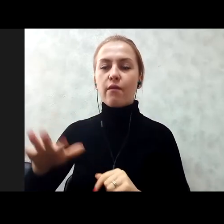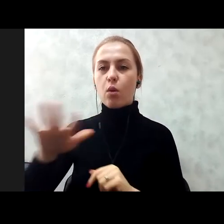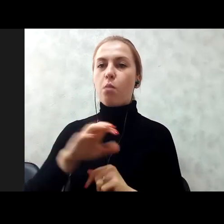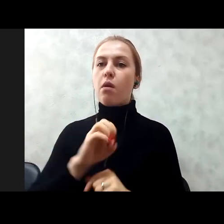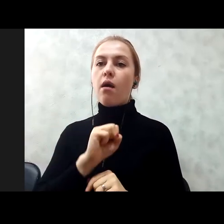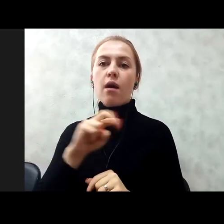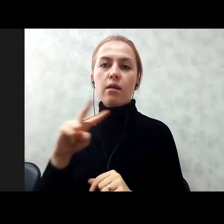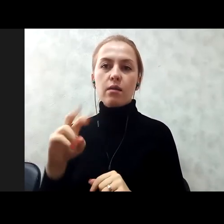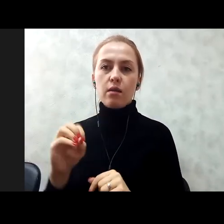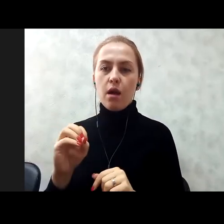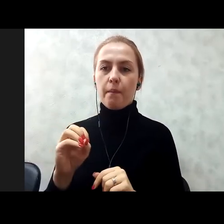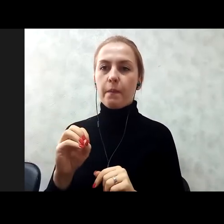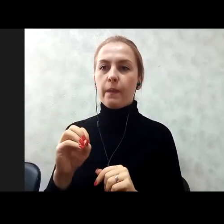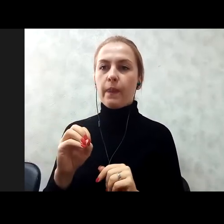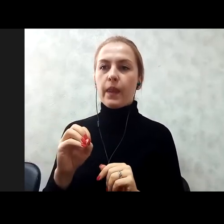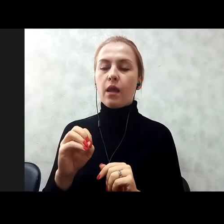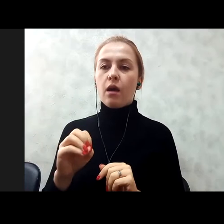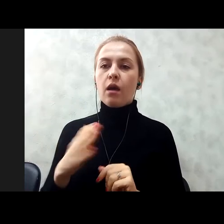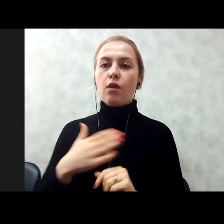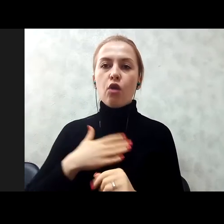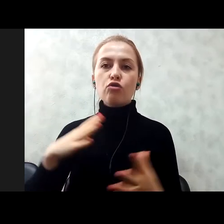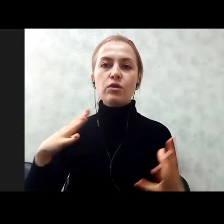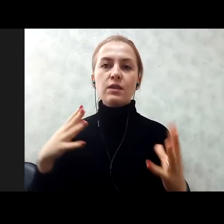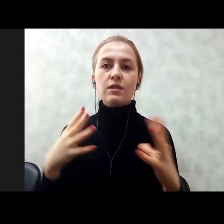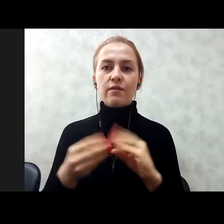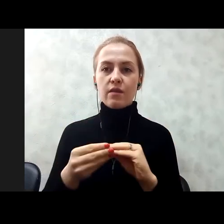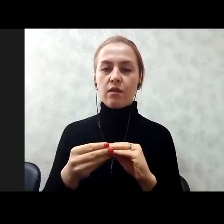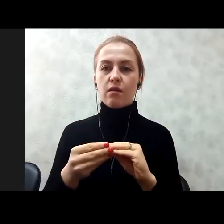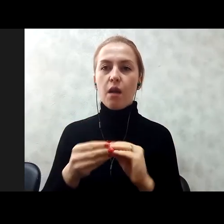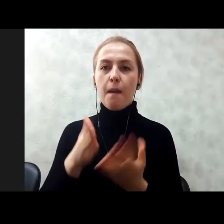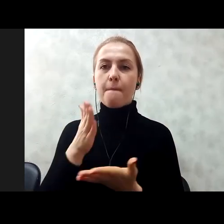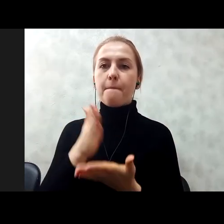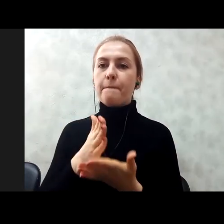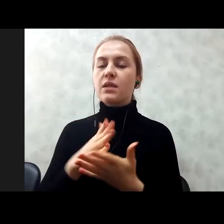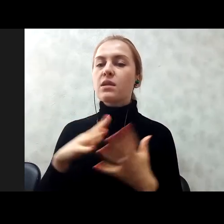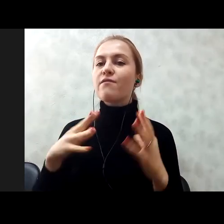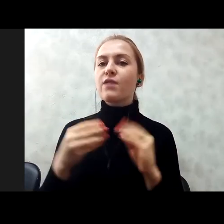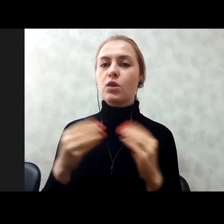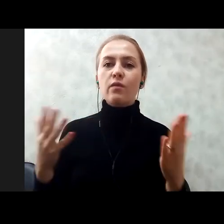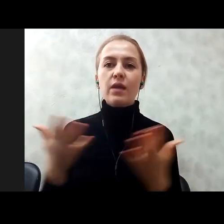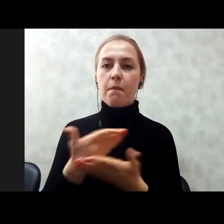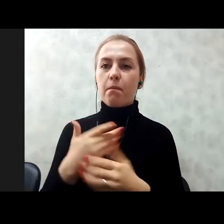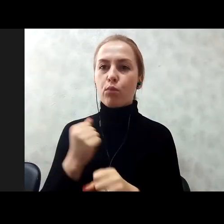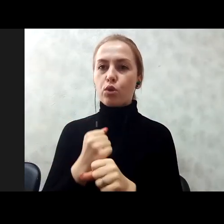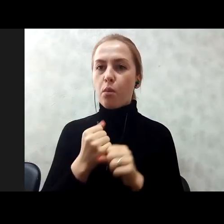contains conclusions which were drawn on the basis of our exchanges with a variety of key